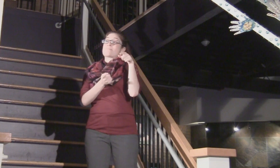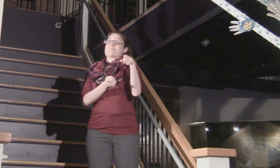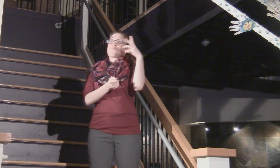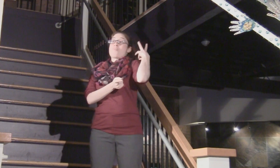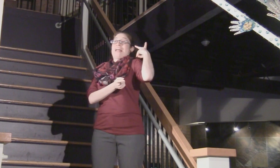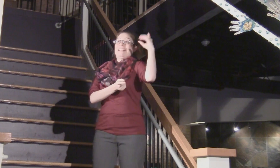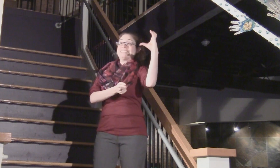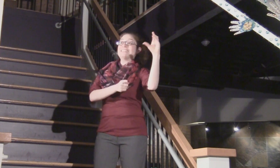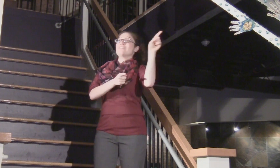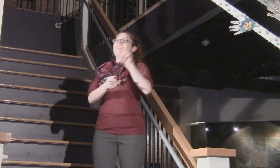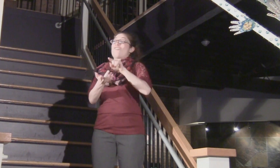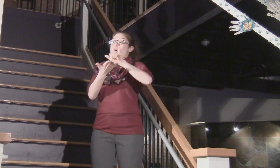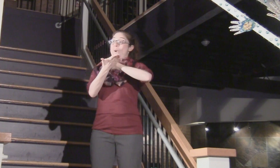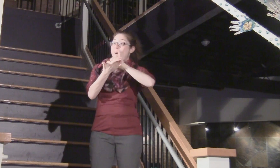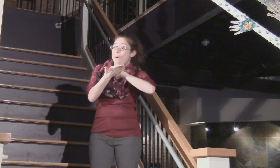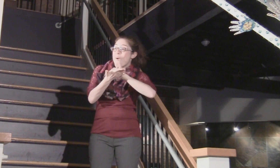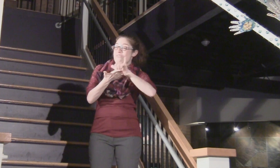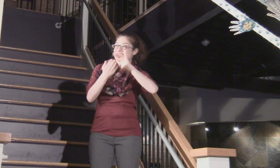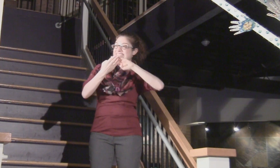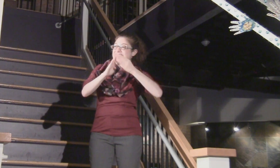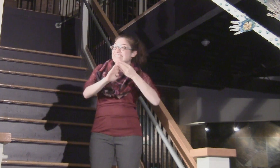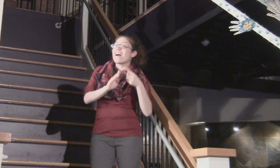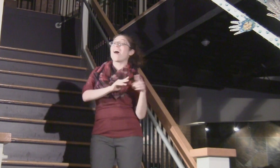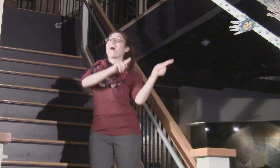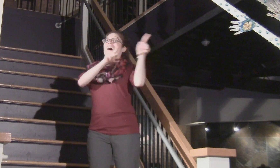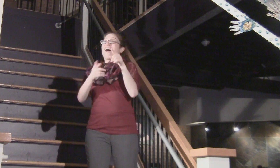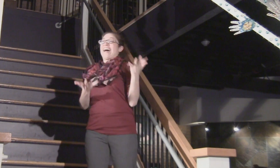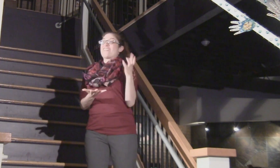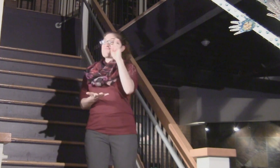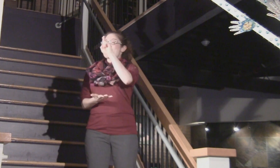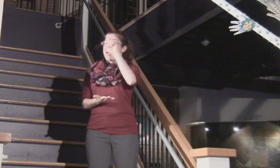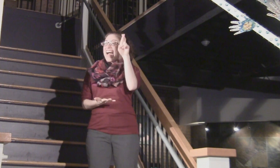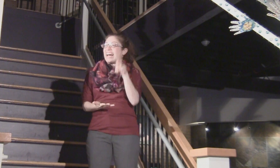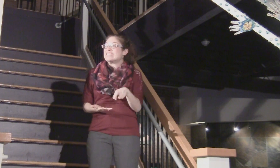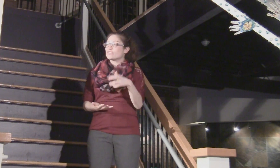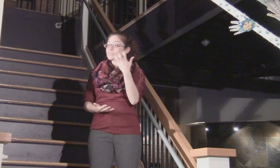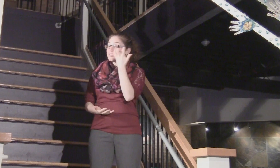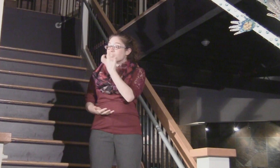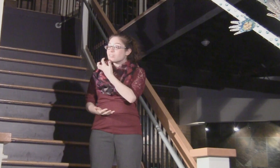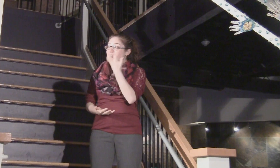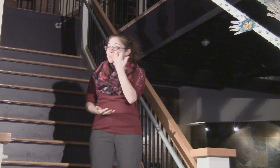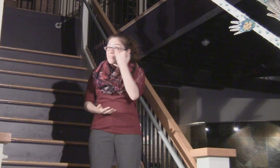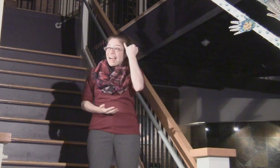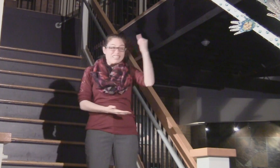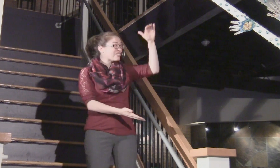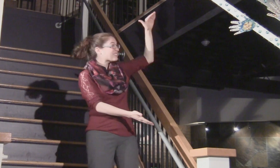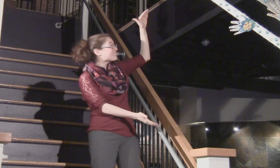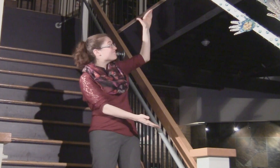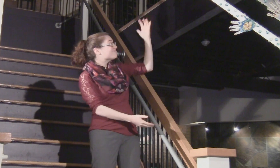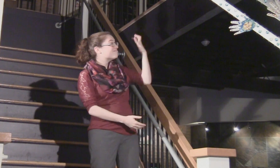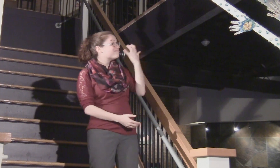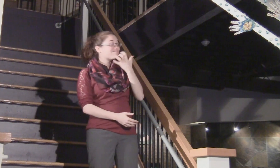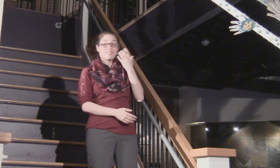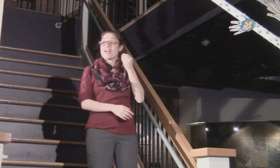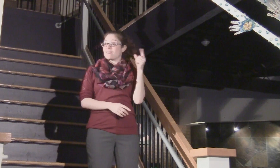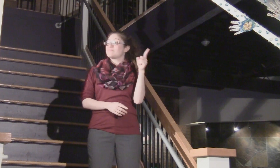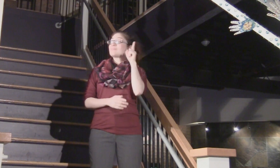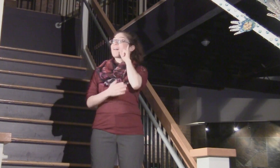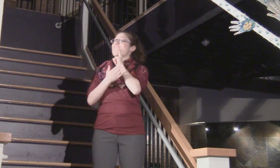She moved from Washington, D.C. to New York City to Rochester. This menorah traveled all that